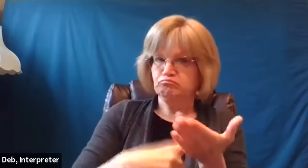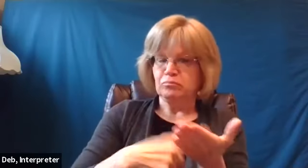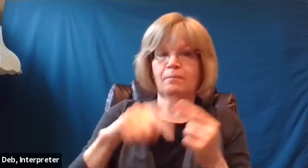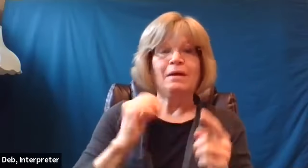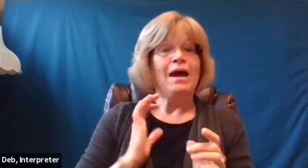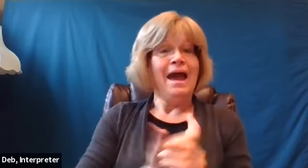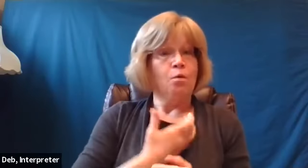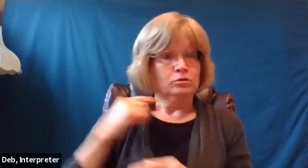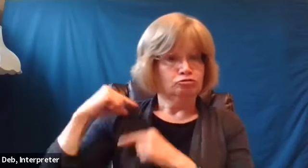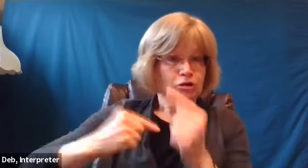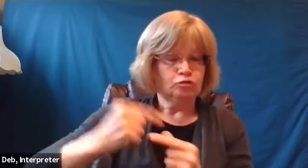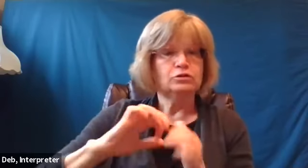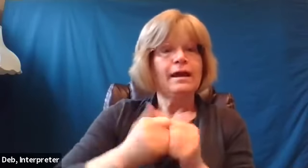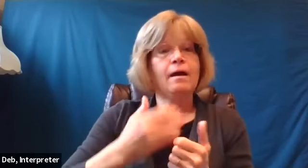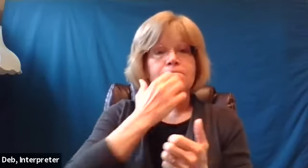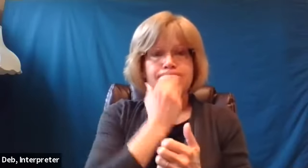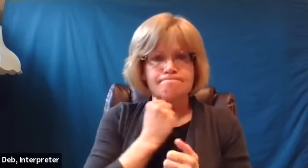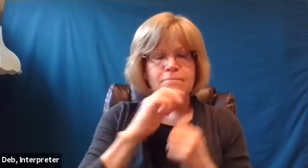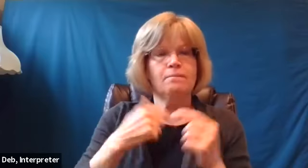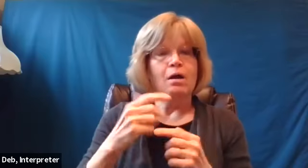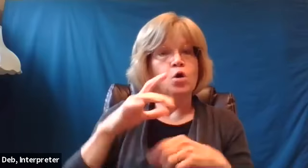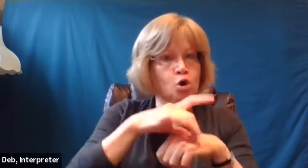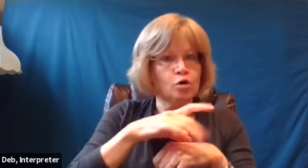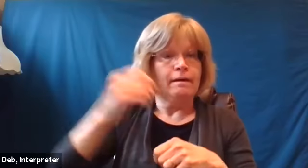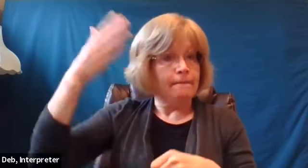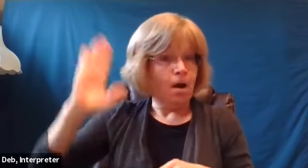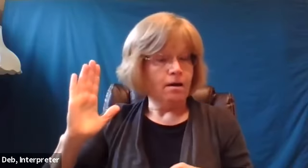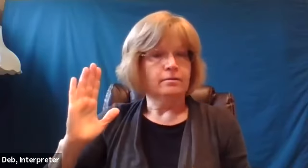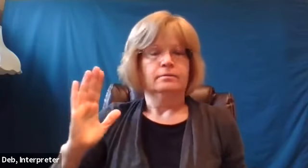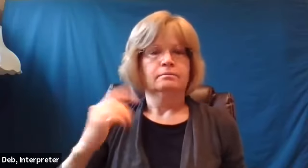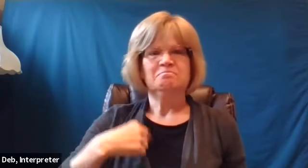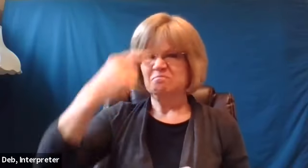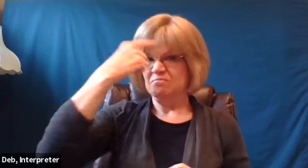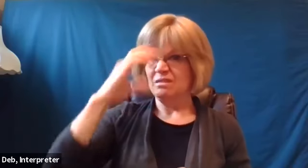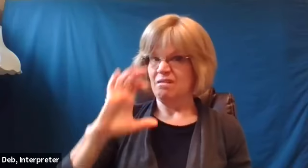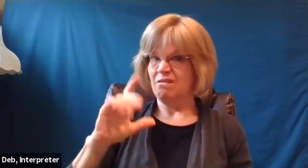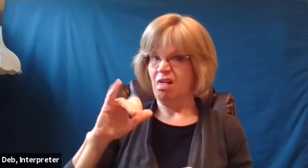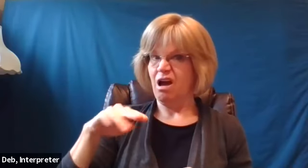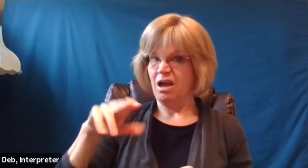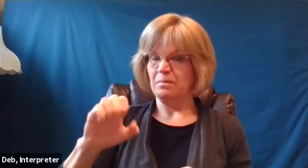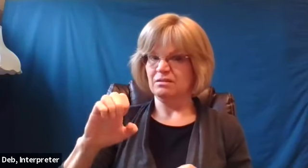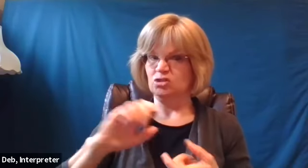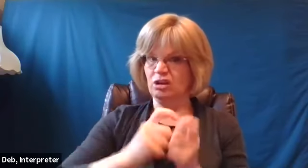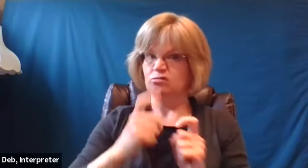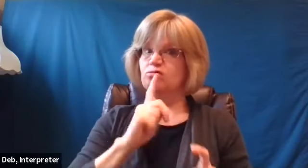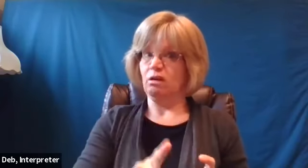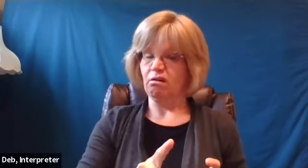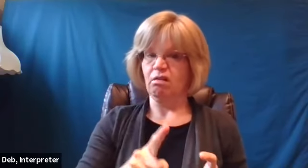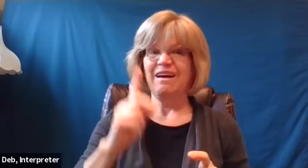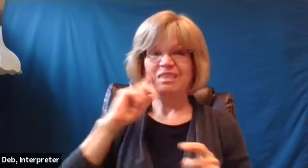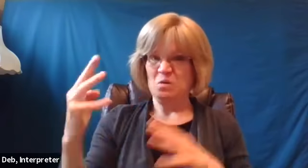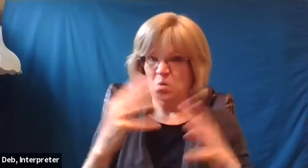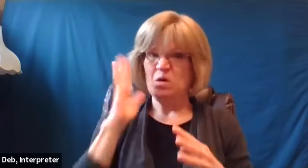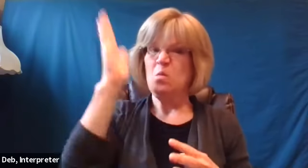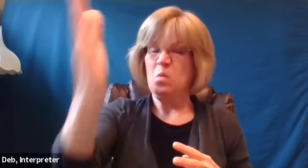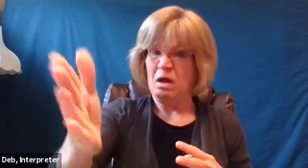We care about creation because we believe climate change is real and that the next wars will be fought over water rights. I wonder, if the